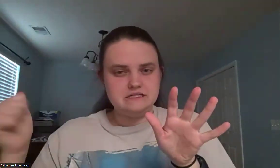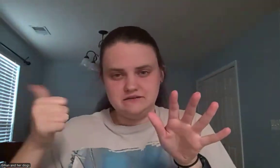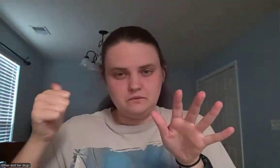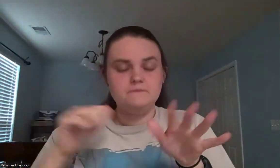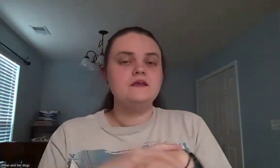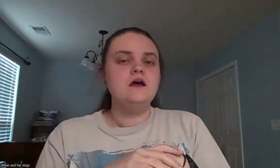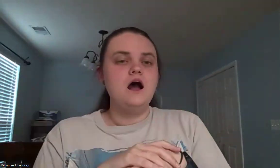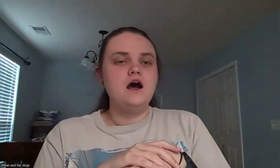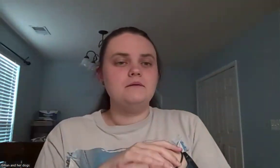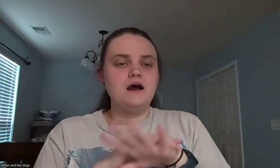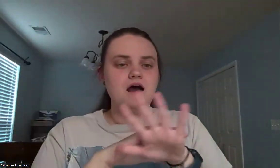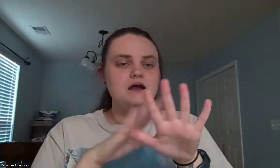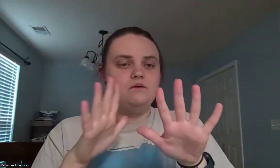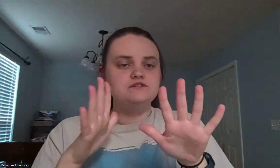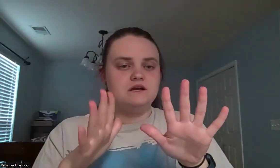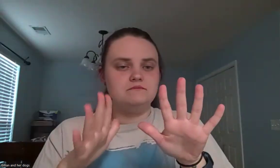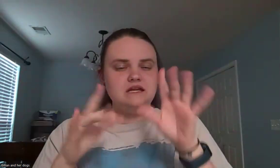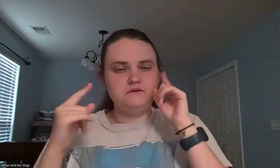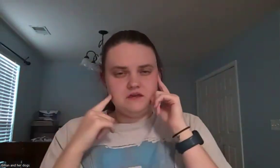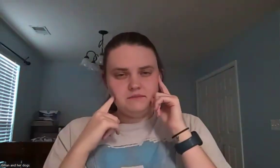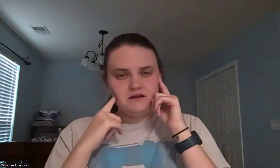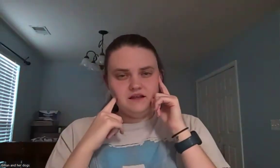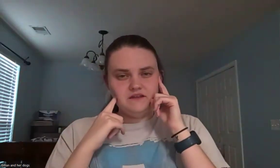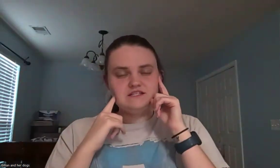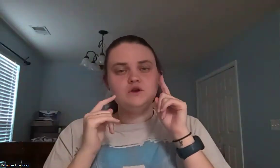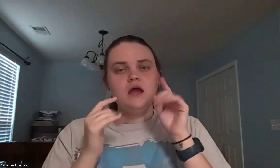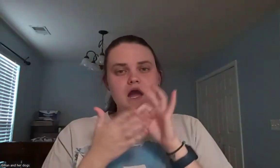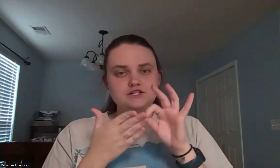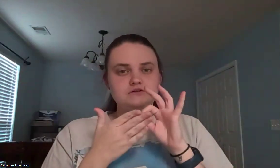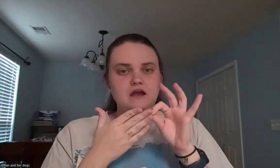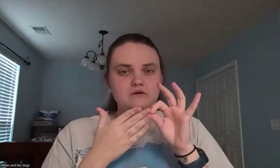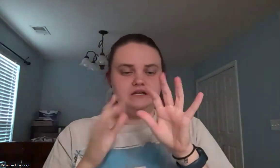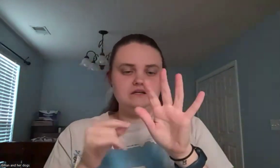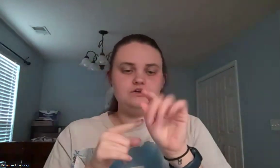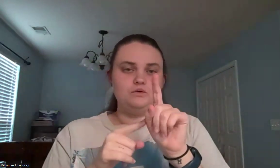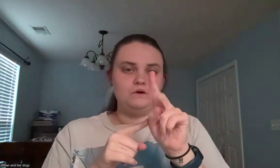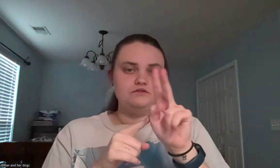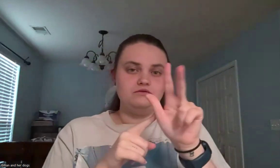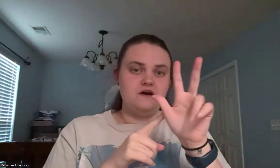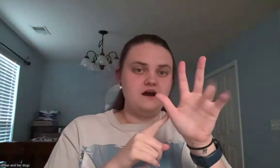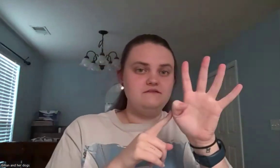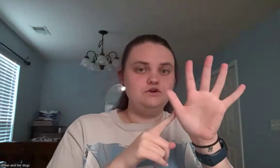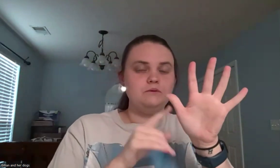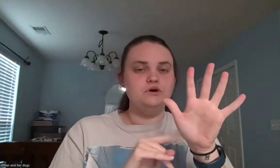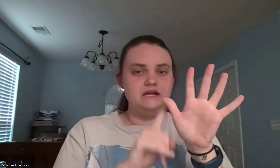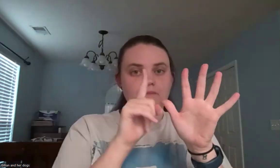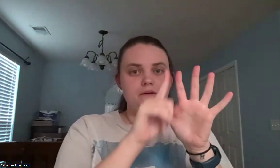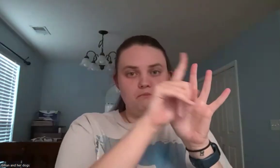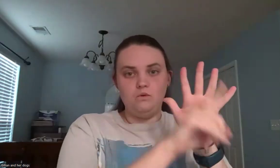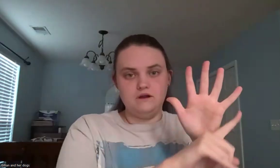different one. I always recommend if you think about it like this, as you're counting your 1 through 5, you're putting up more